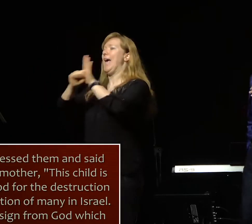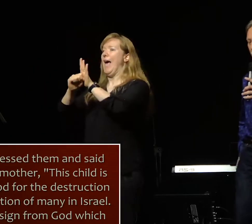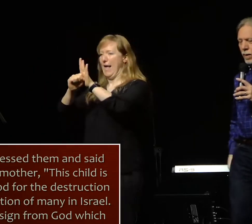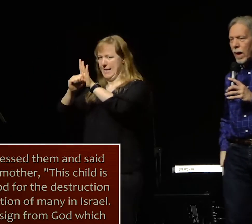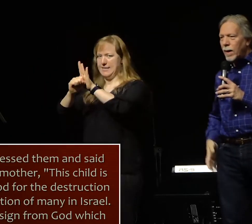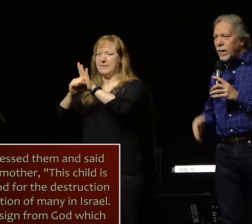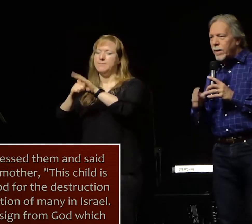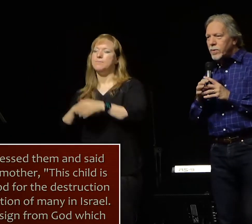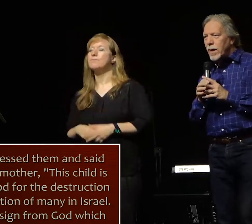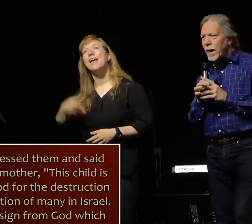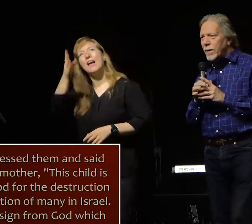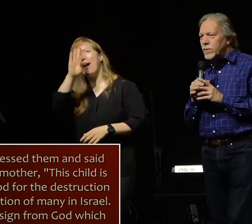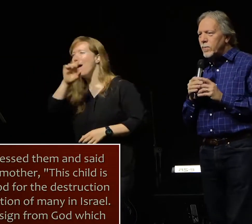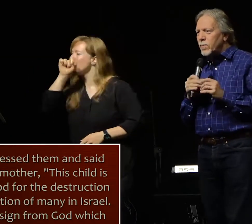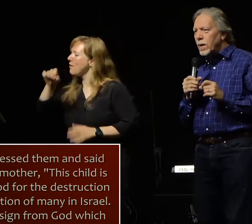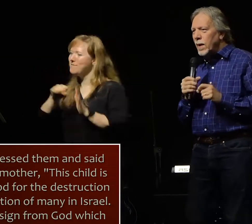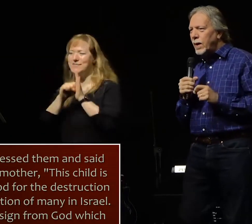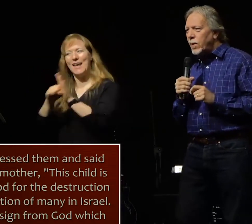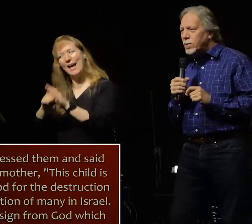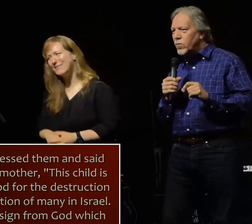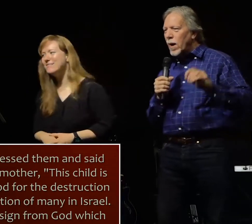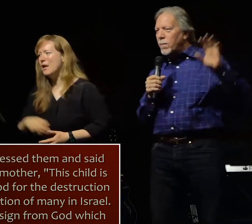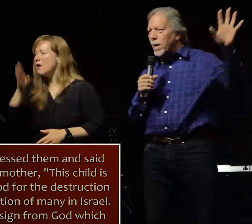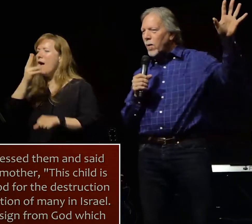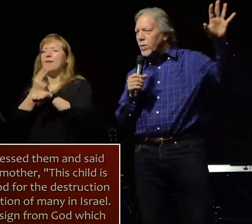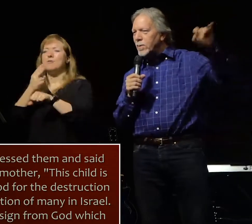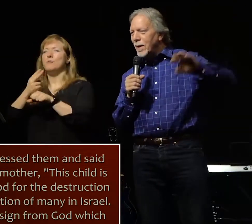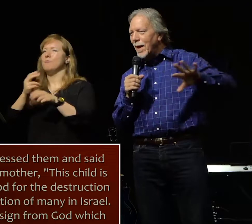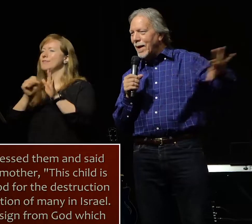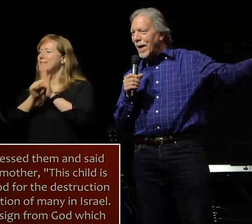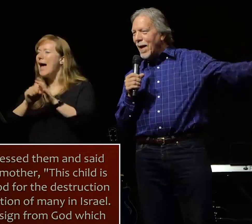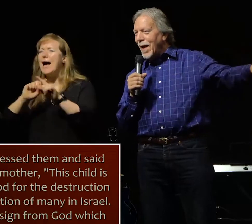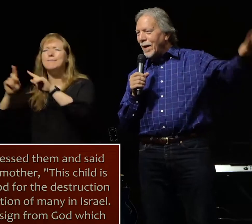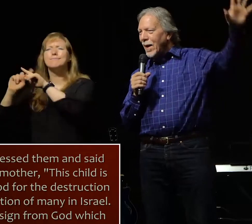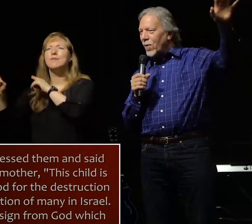Now, God loves signs. He uses rainbows and,